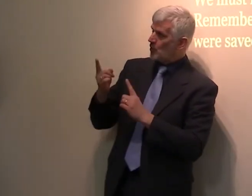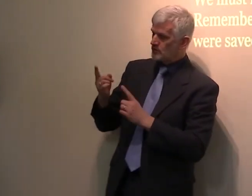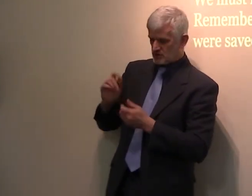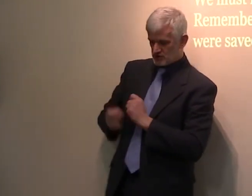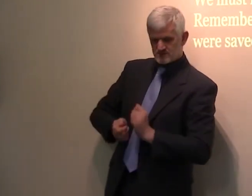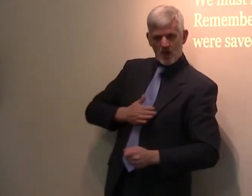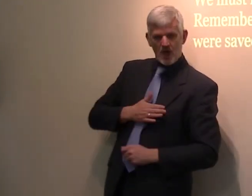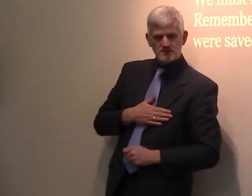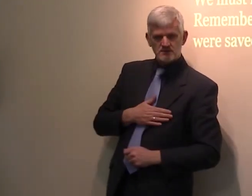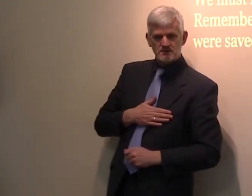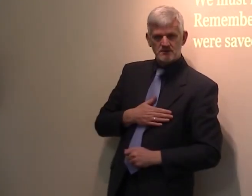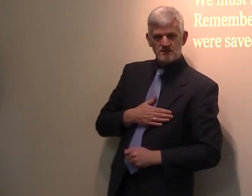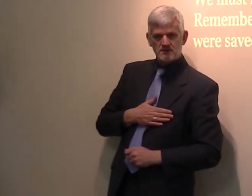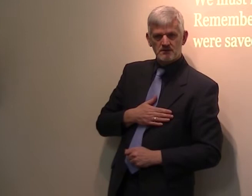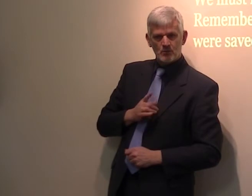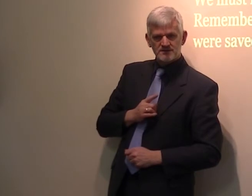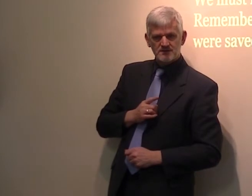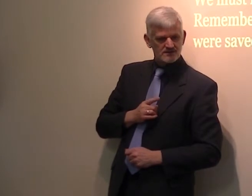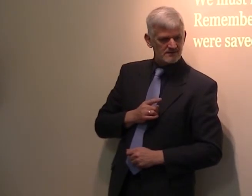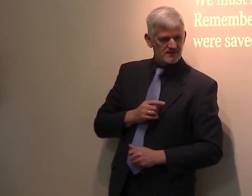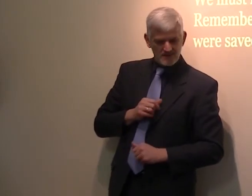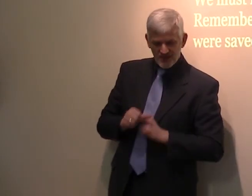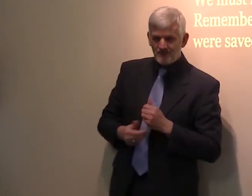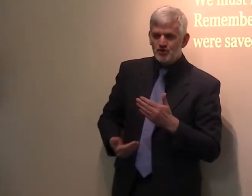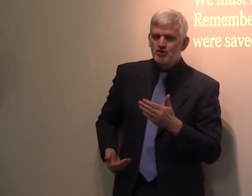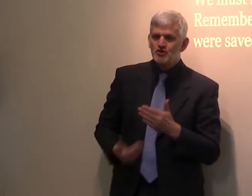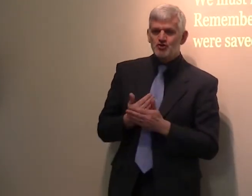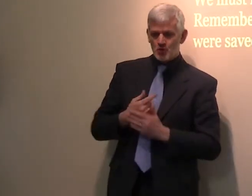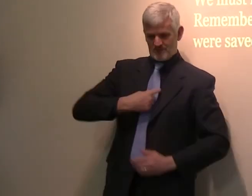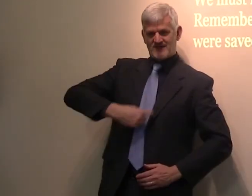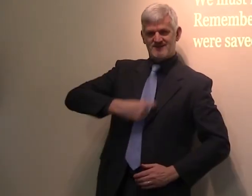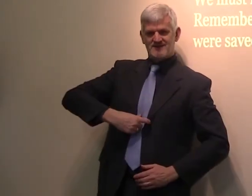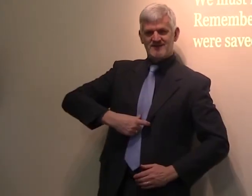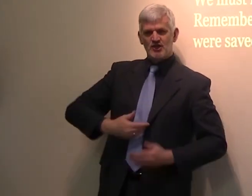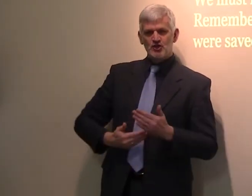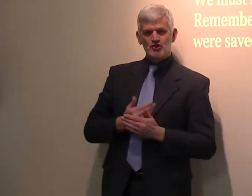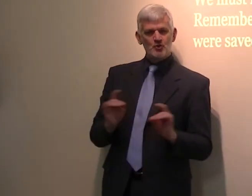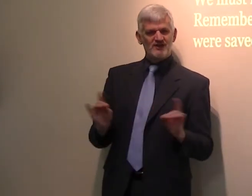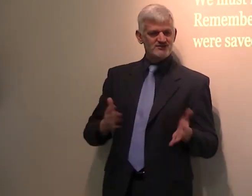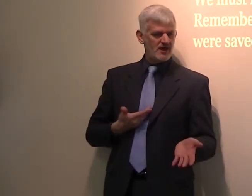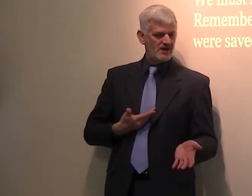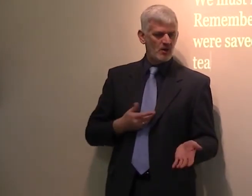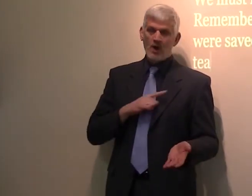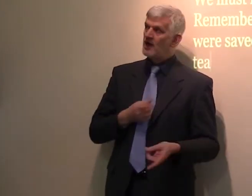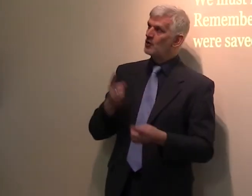we become new creatures because of his mighty work in our hearts. Remember the word of